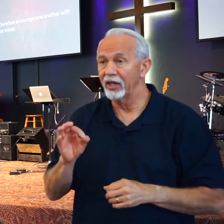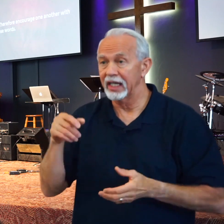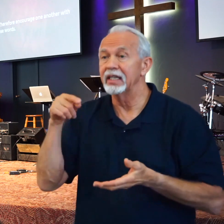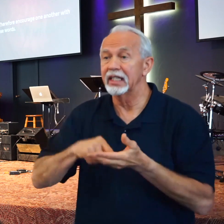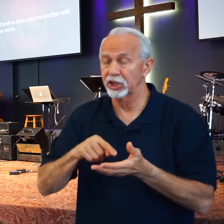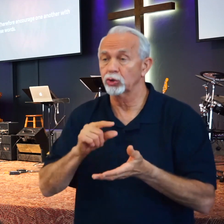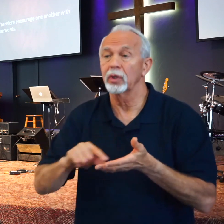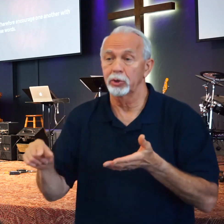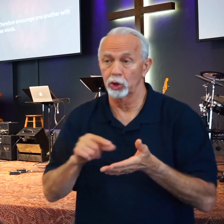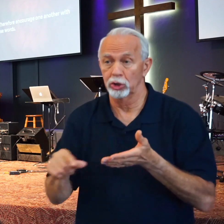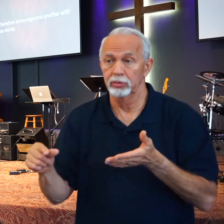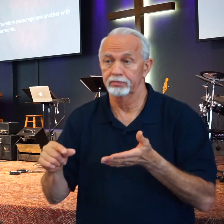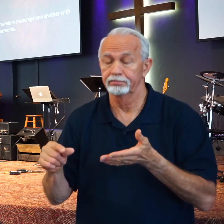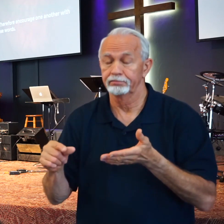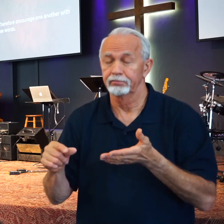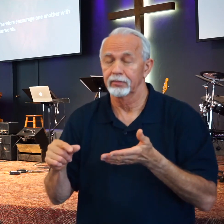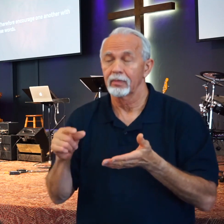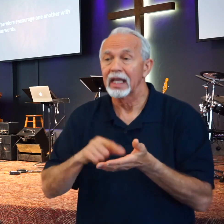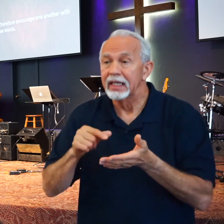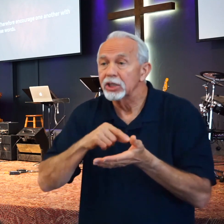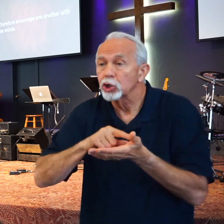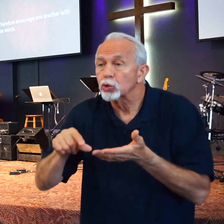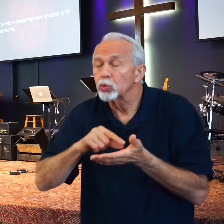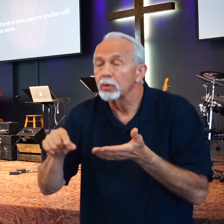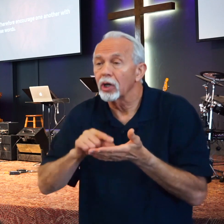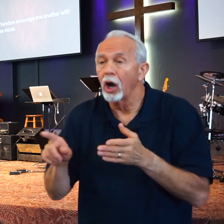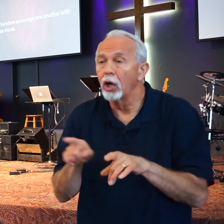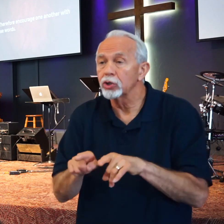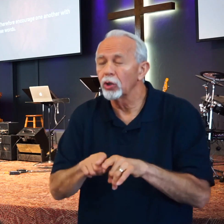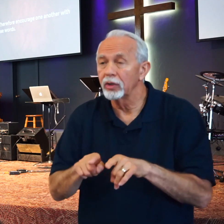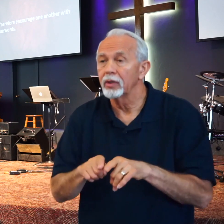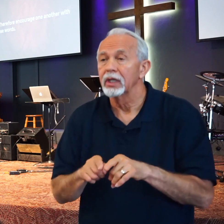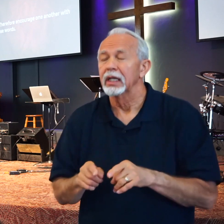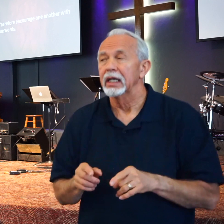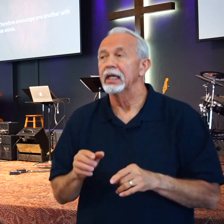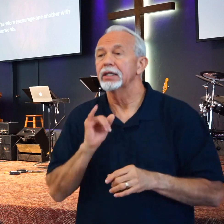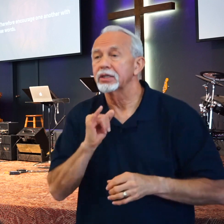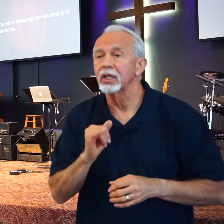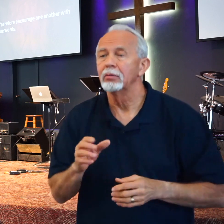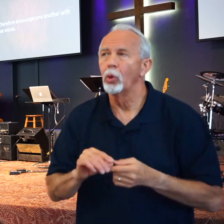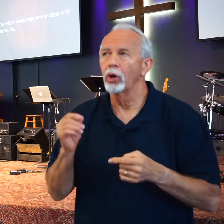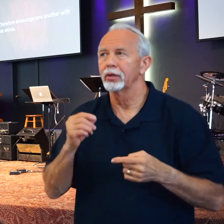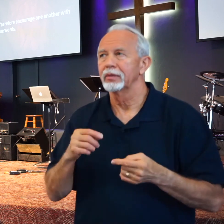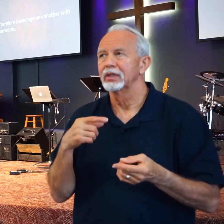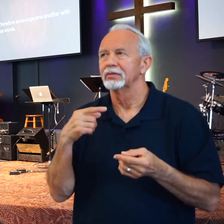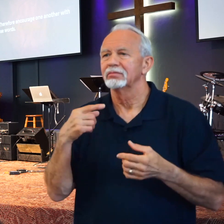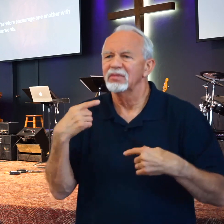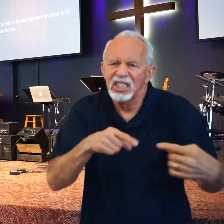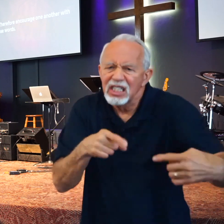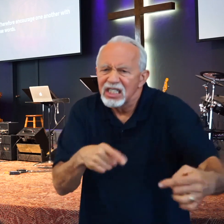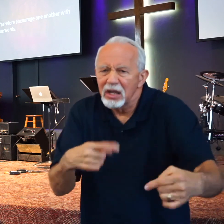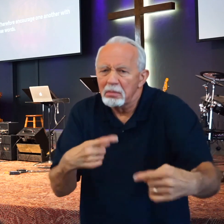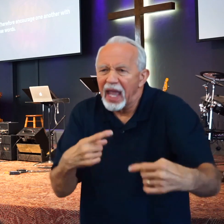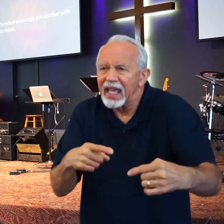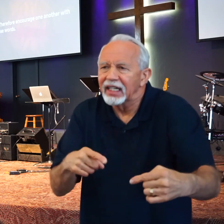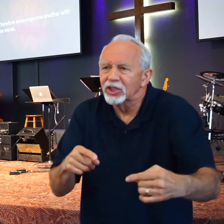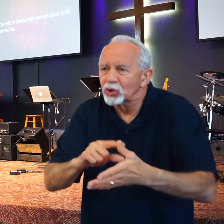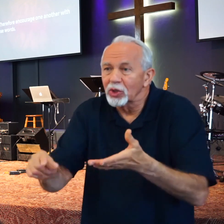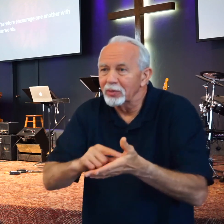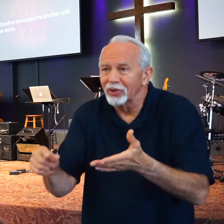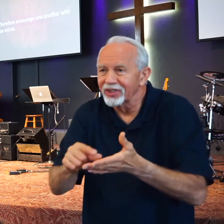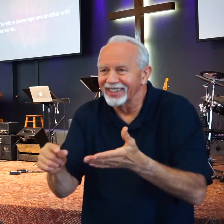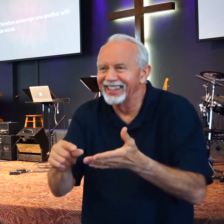passage. This passage also happens to be one of the more debated passages in Scripture, so lucky